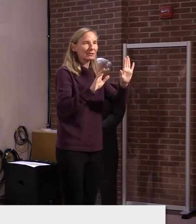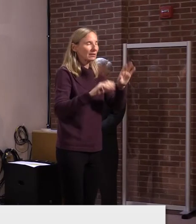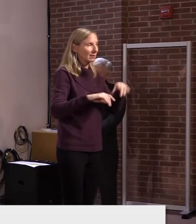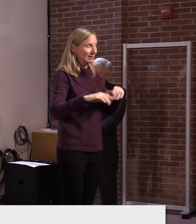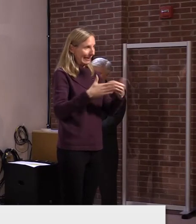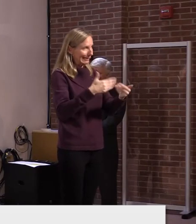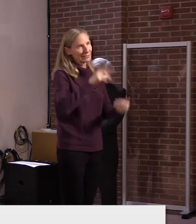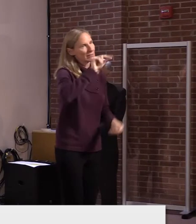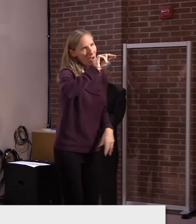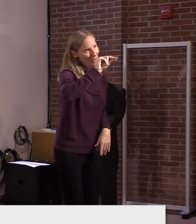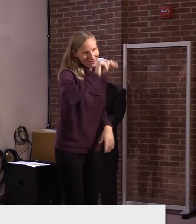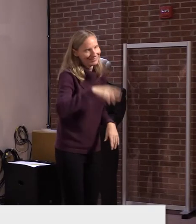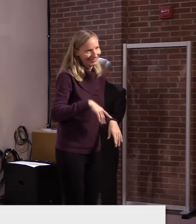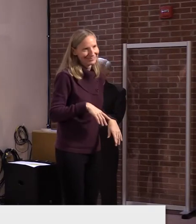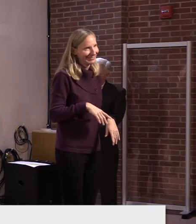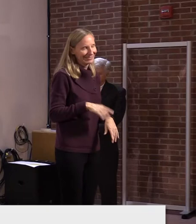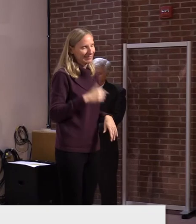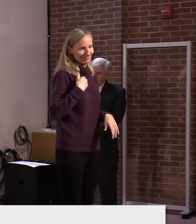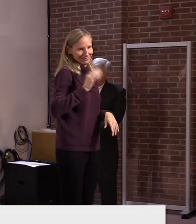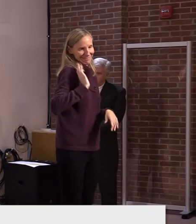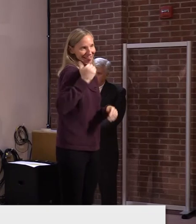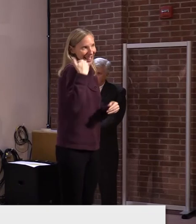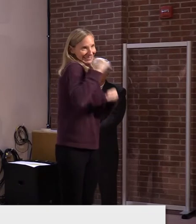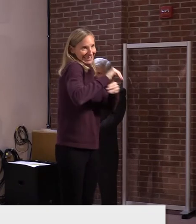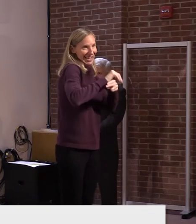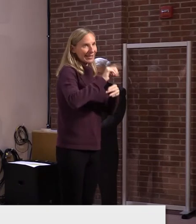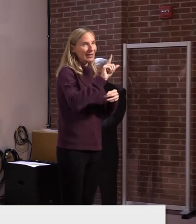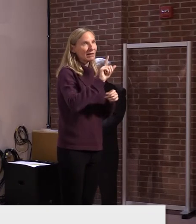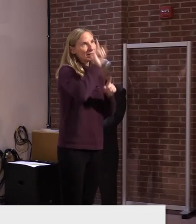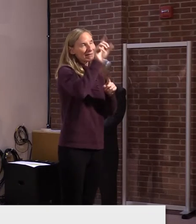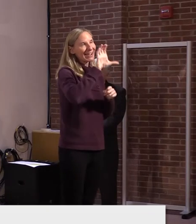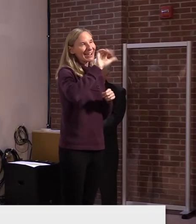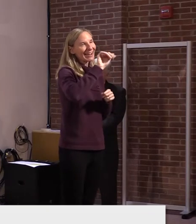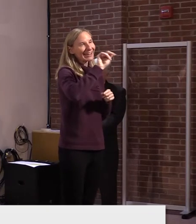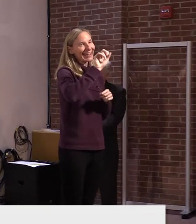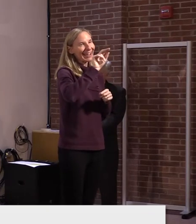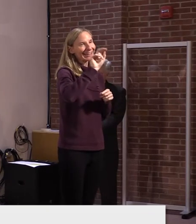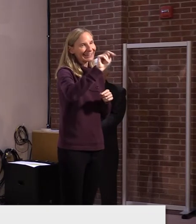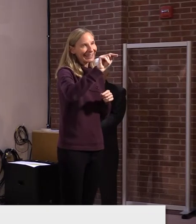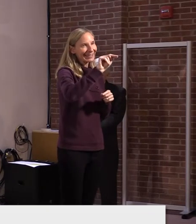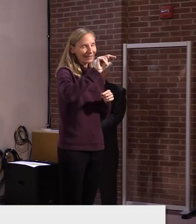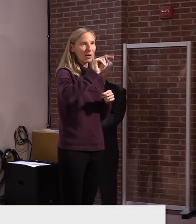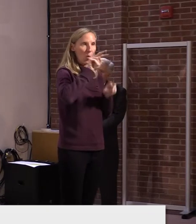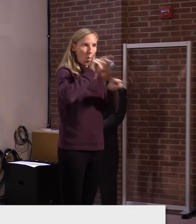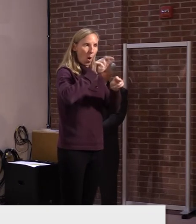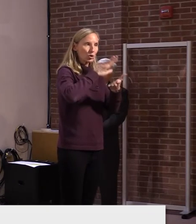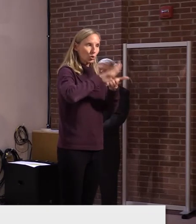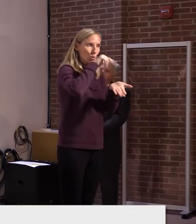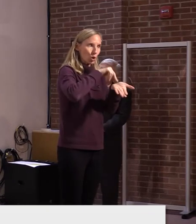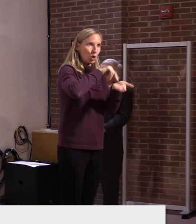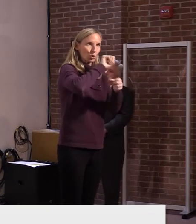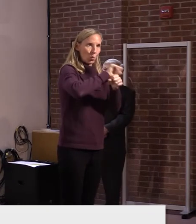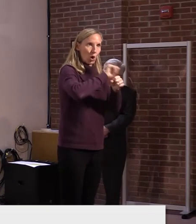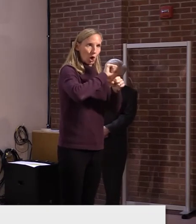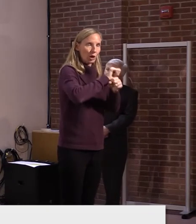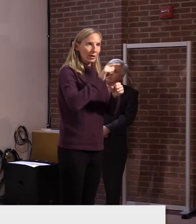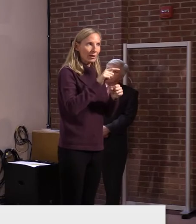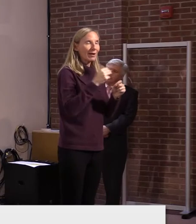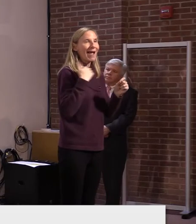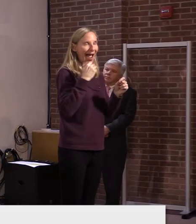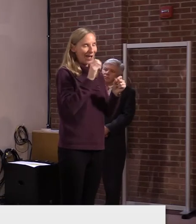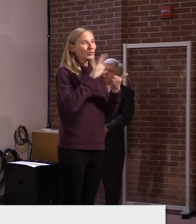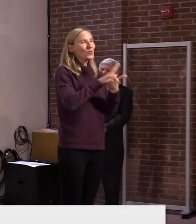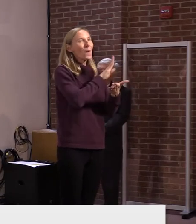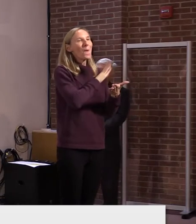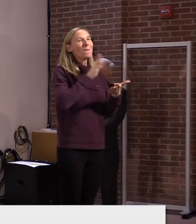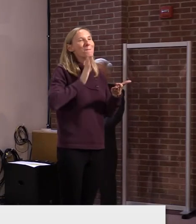sure. You know, I was up in Canaan last night and watching the school nurse there work. She was augmented with a school board